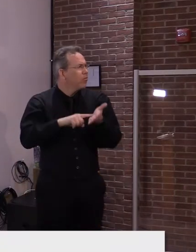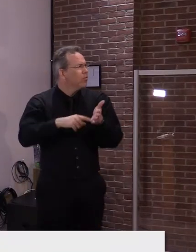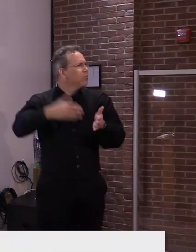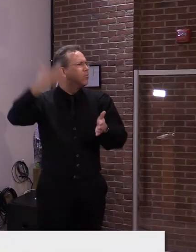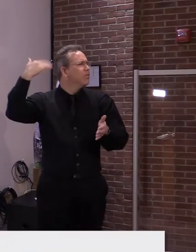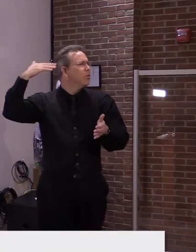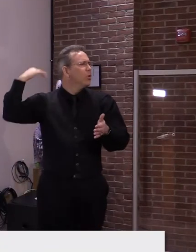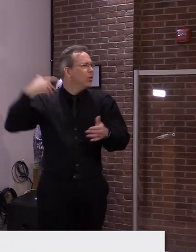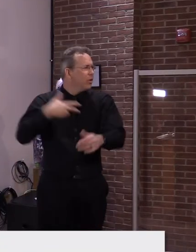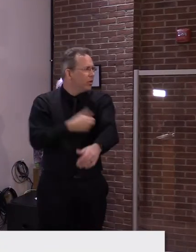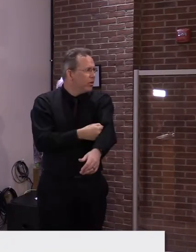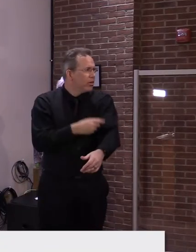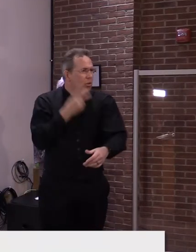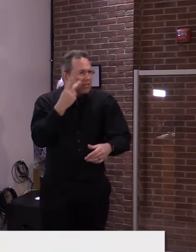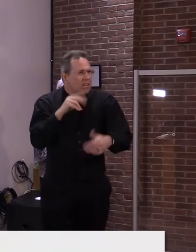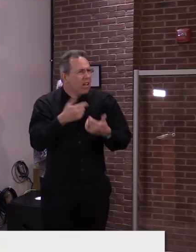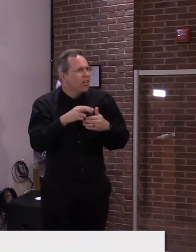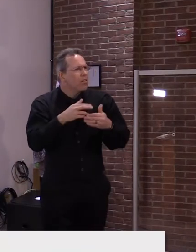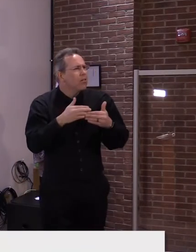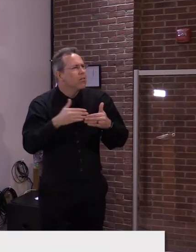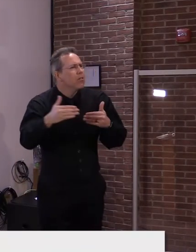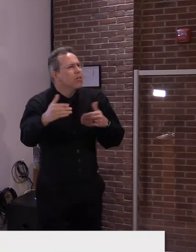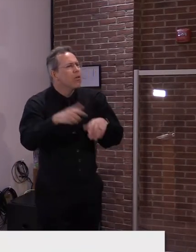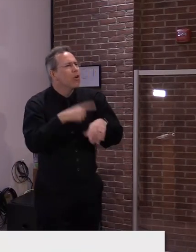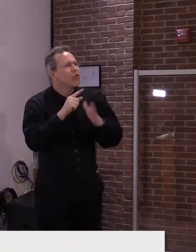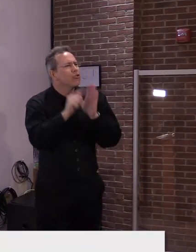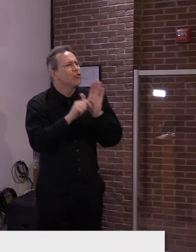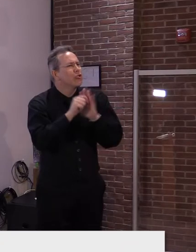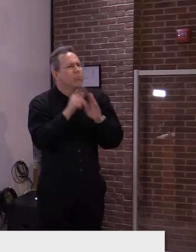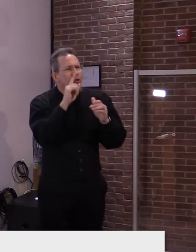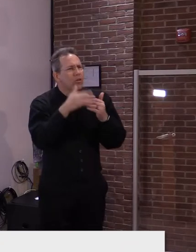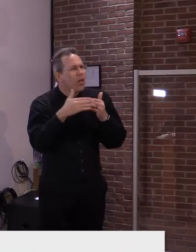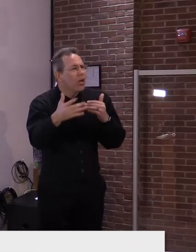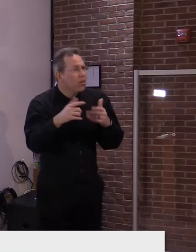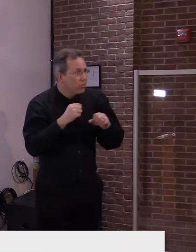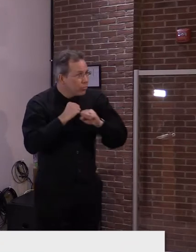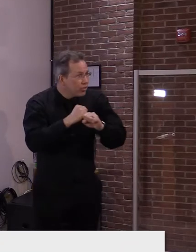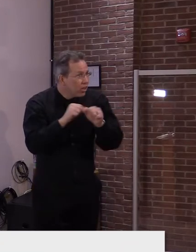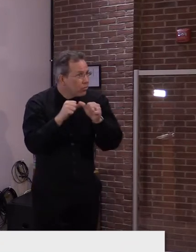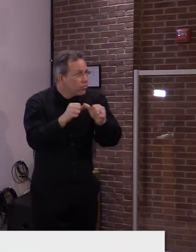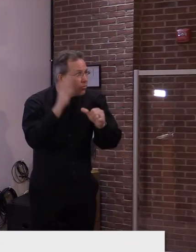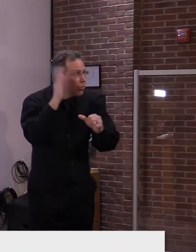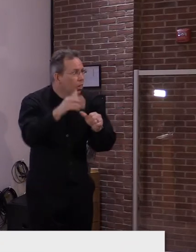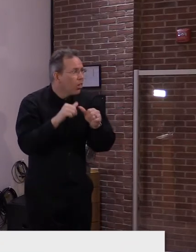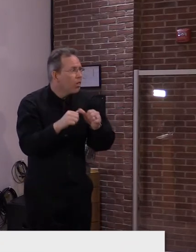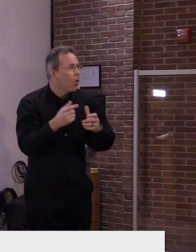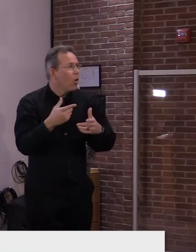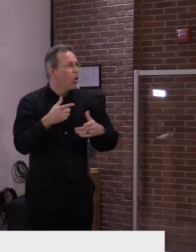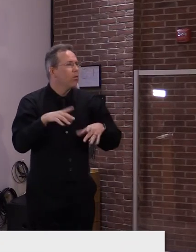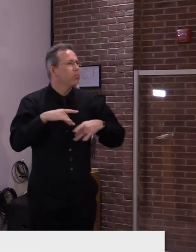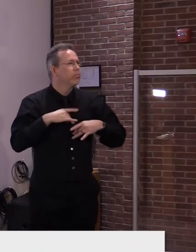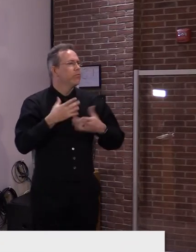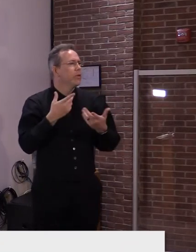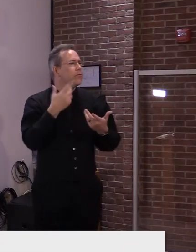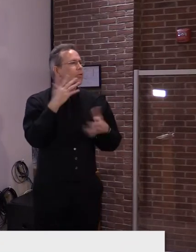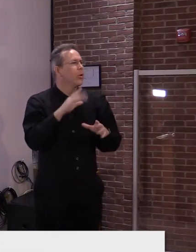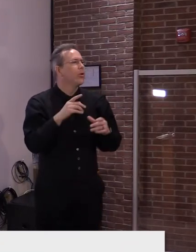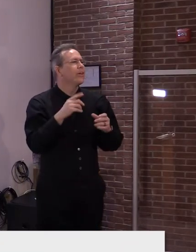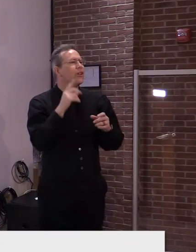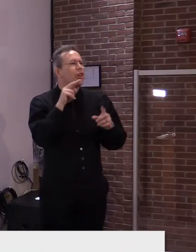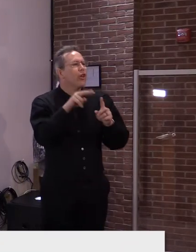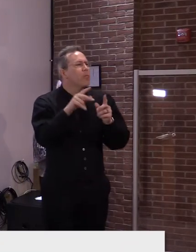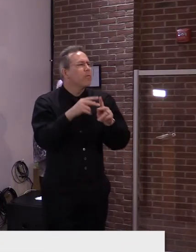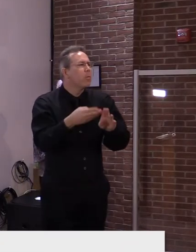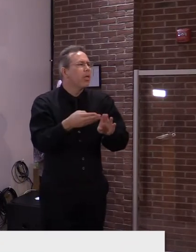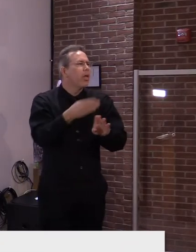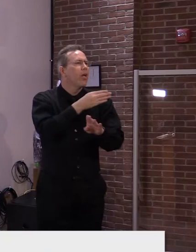of vaccine-mediated immunity. I don't think you're going to see a widespread campaign in the summertime to get people